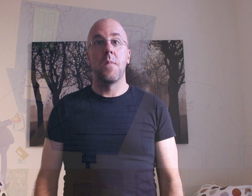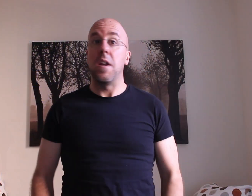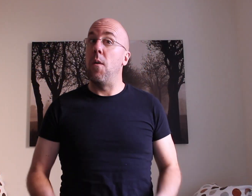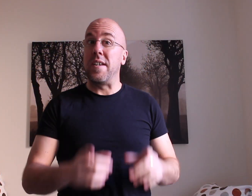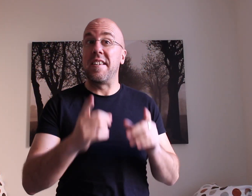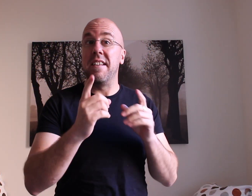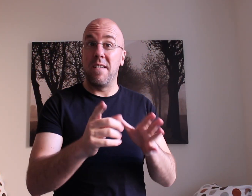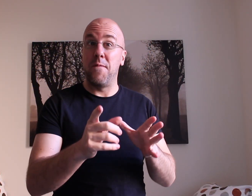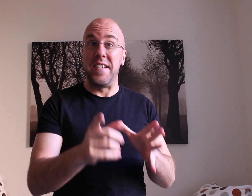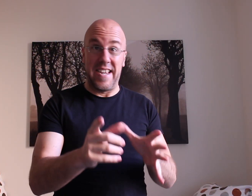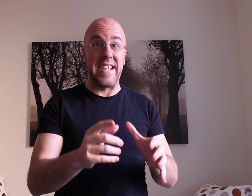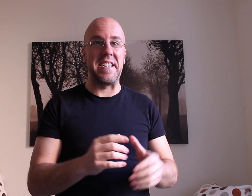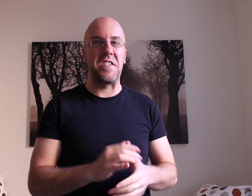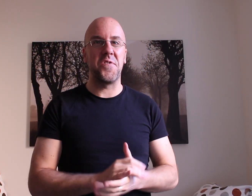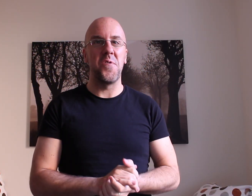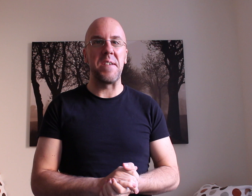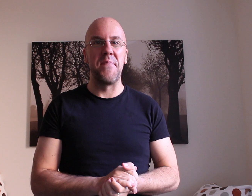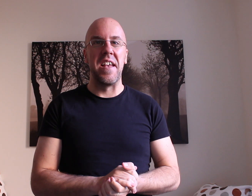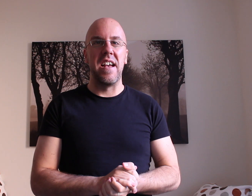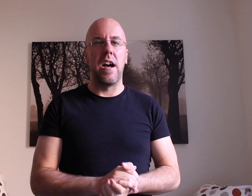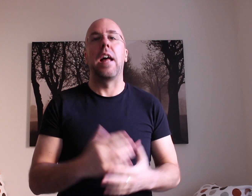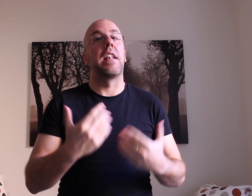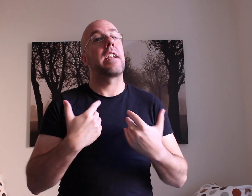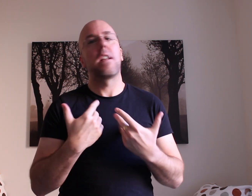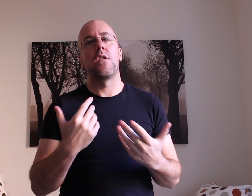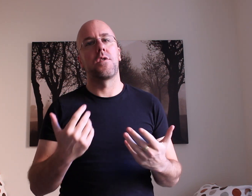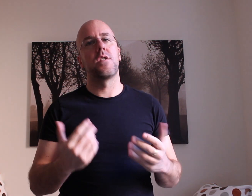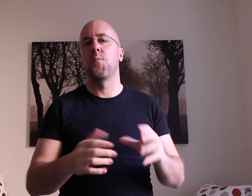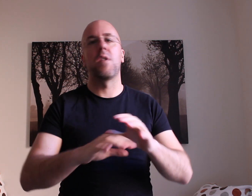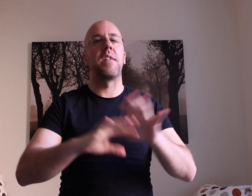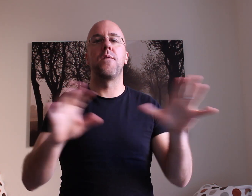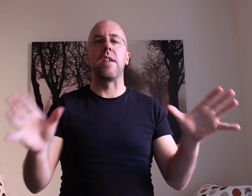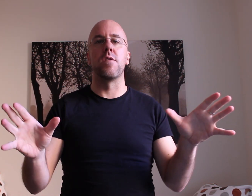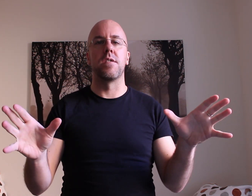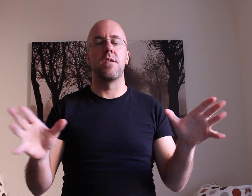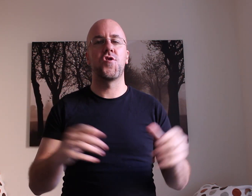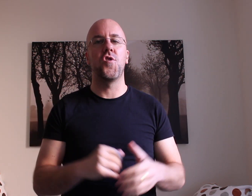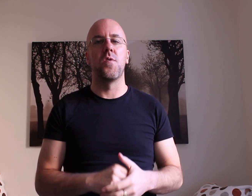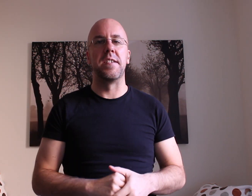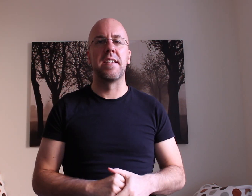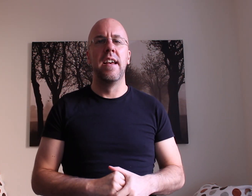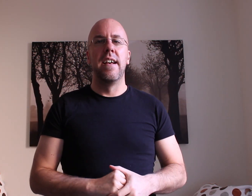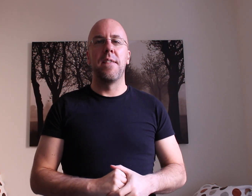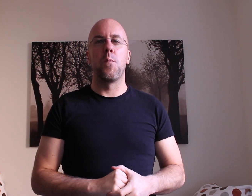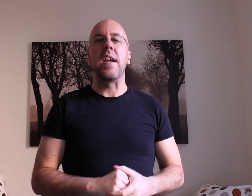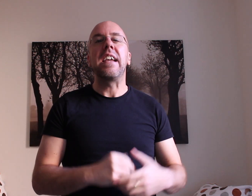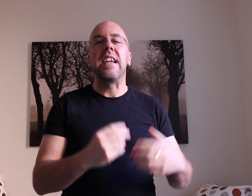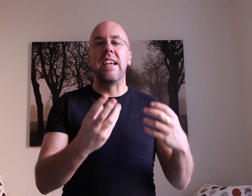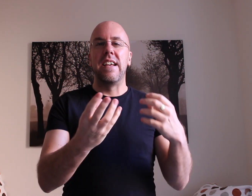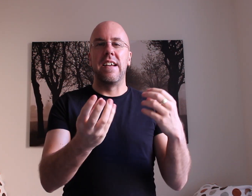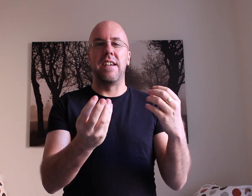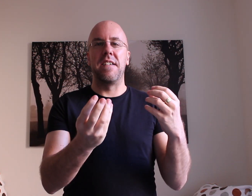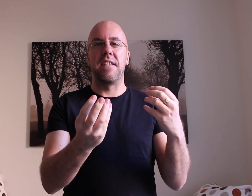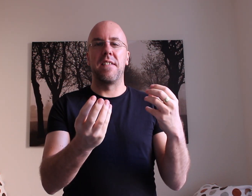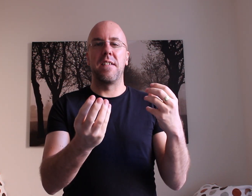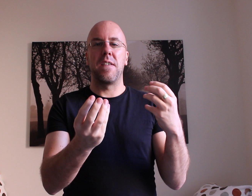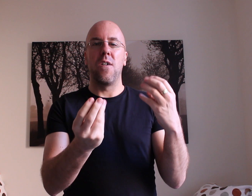Now, wasn't it a fantastic story? I like it a lot. It's one of my favorite stories. The way the